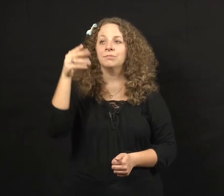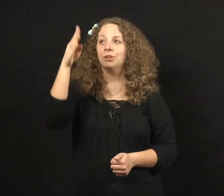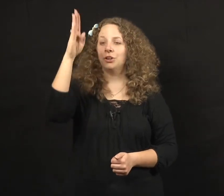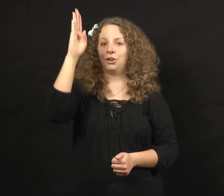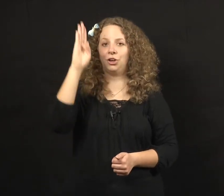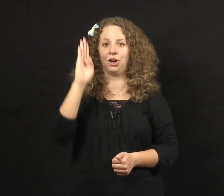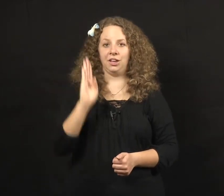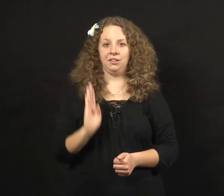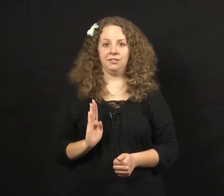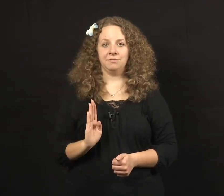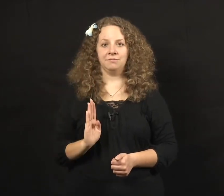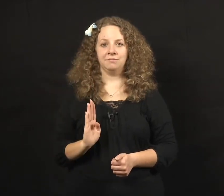God.